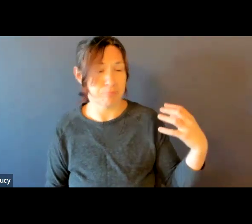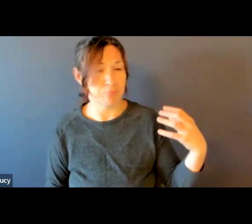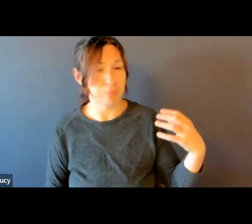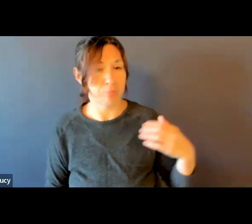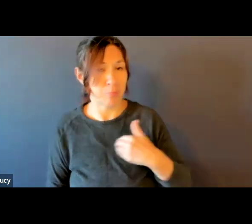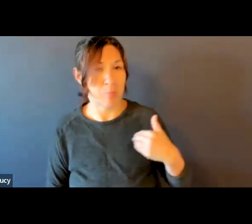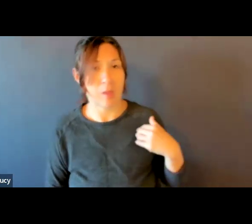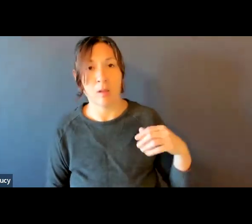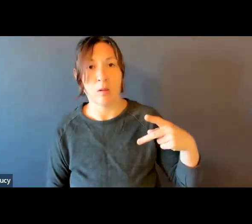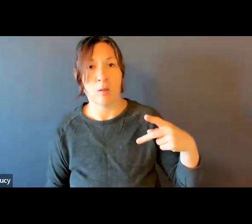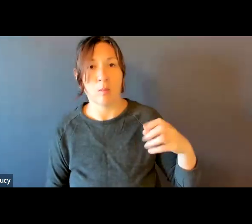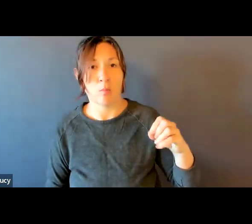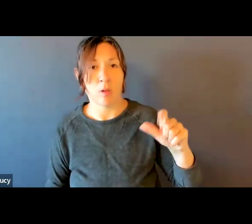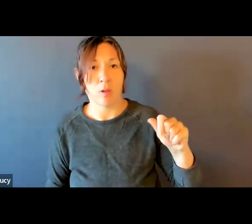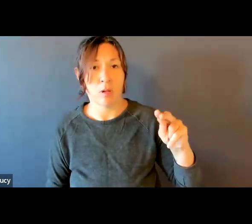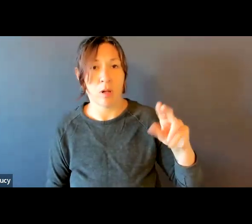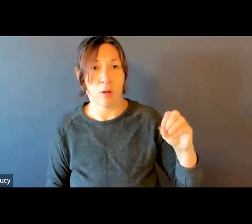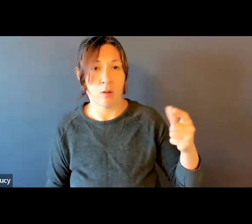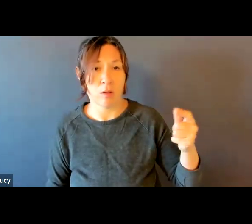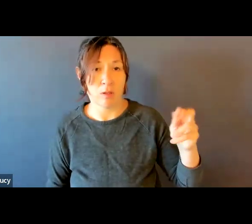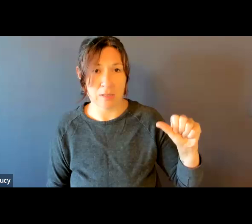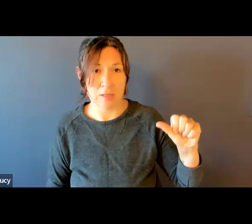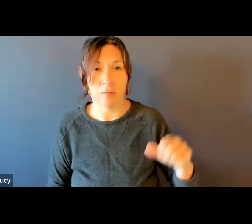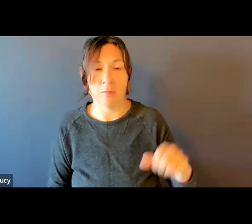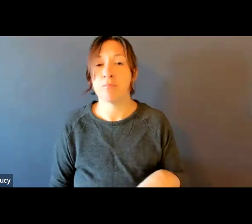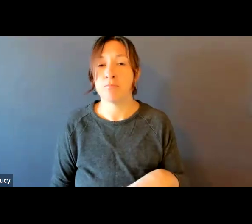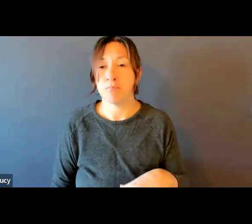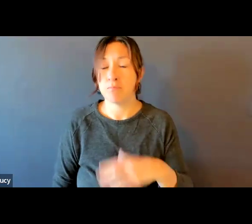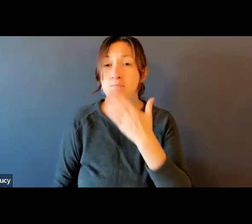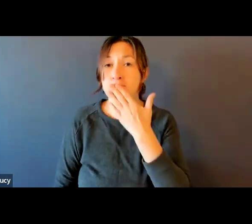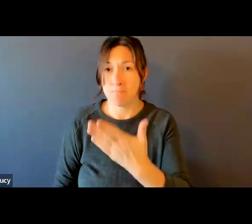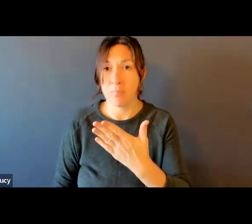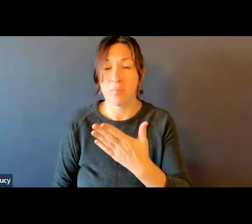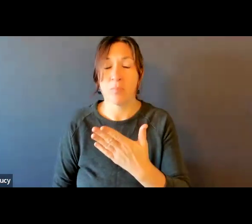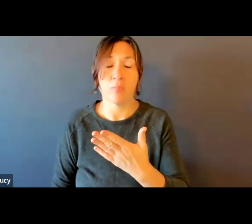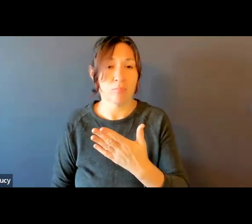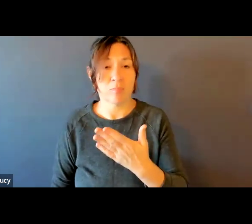the report. I love when Mike say,